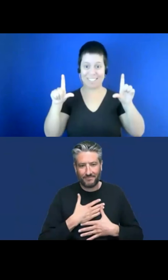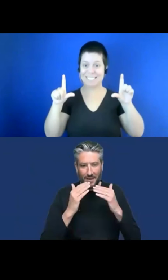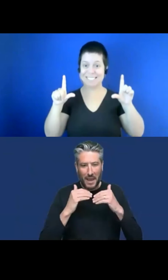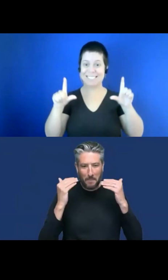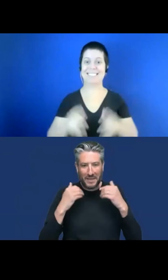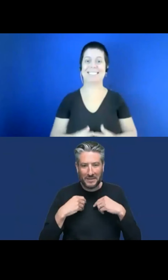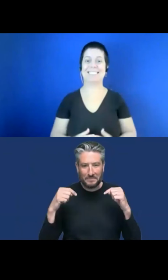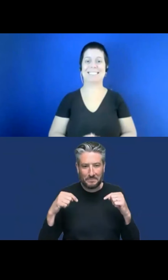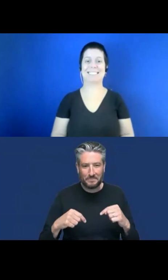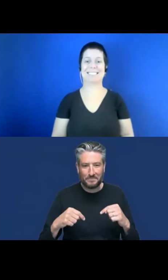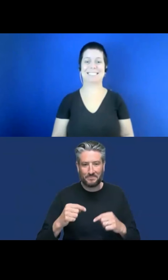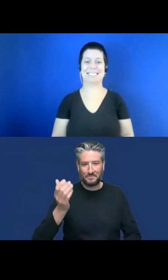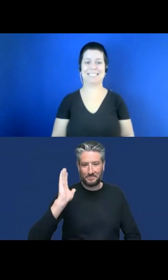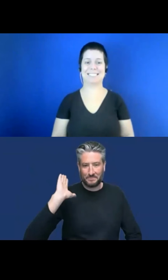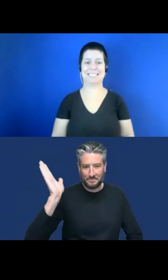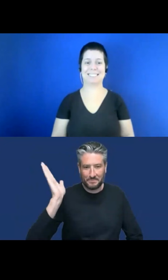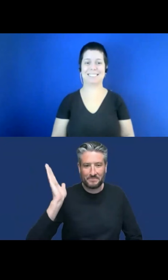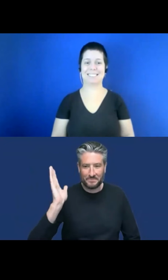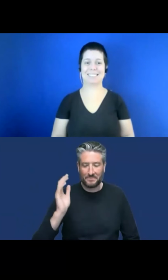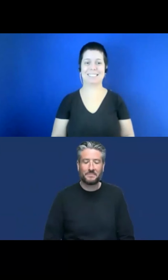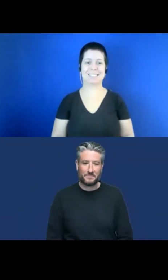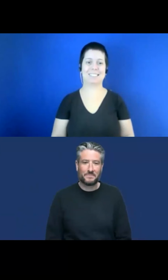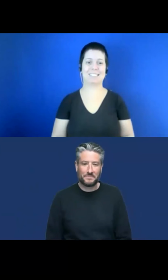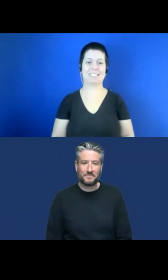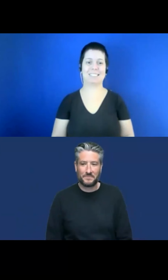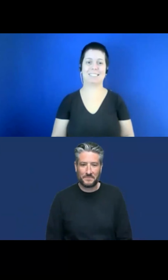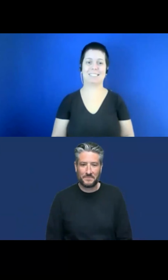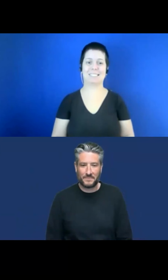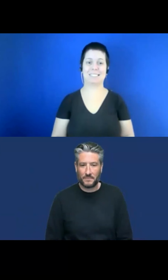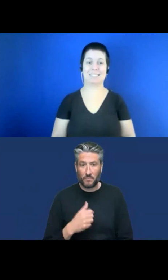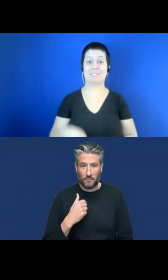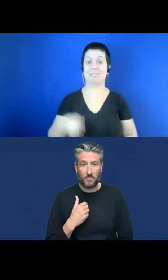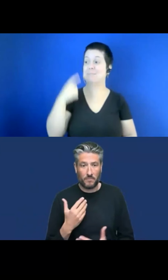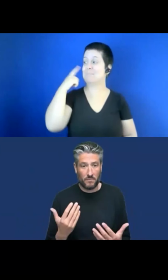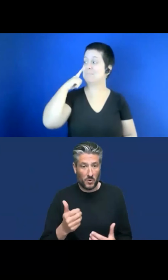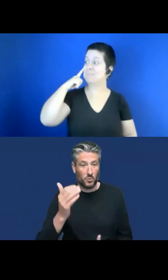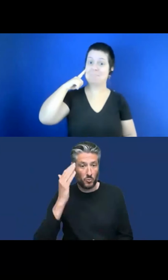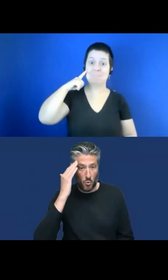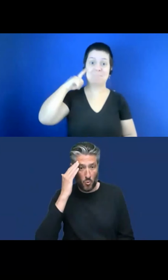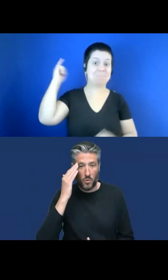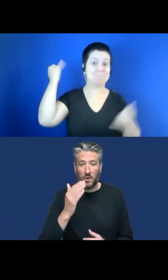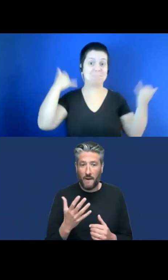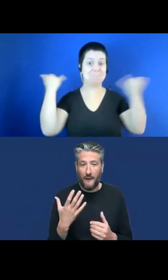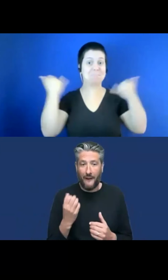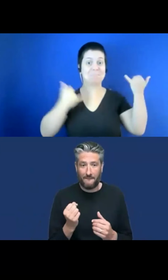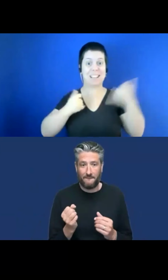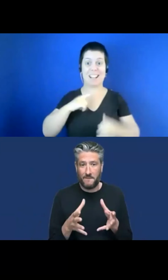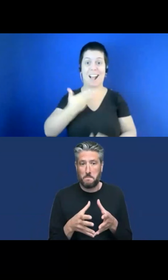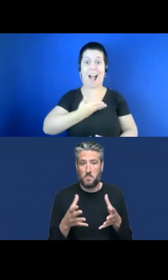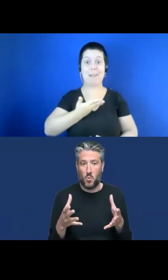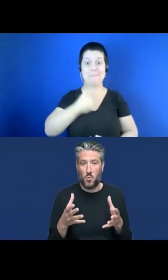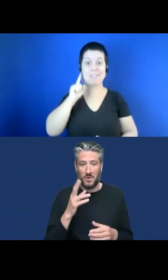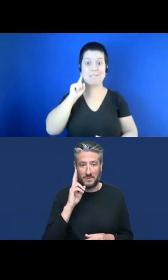have heard that many of my deafblind colleagues are also attending the symposium and also